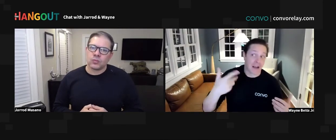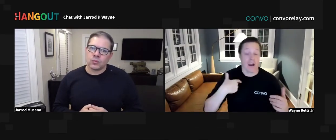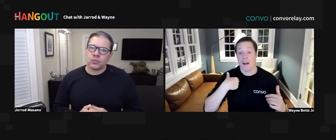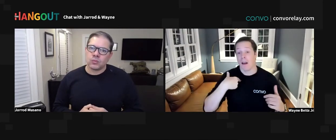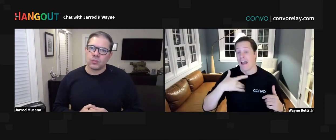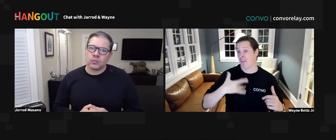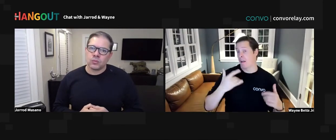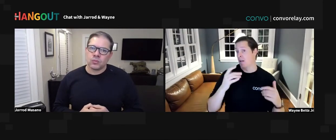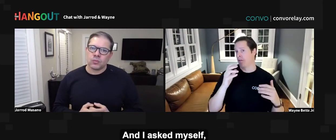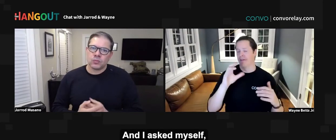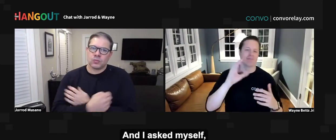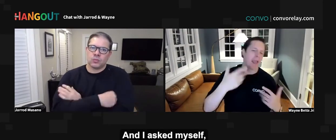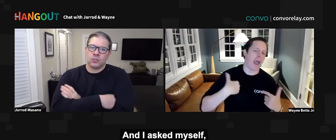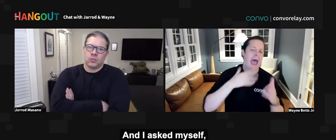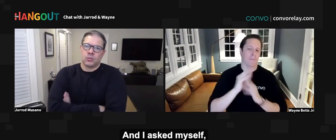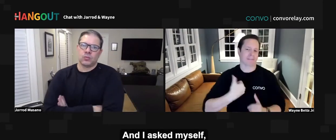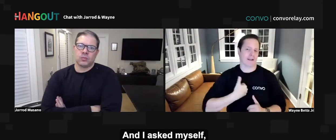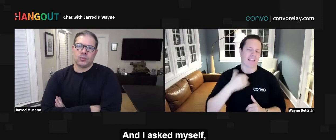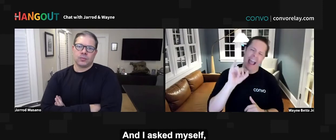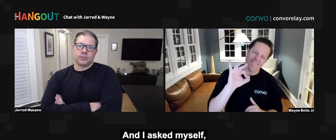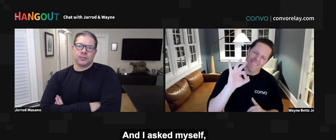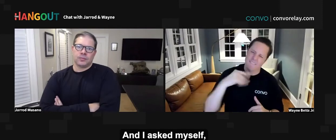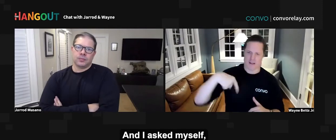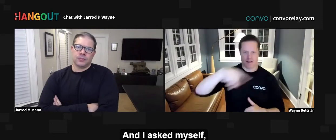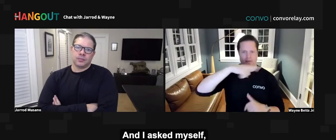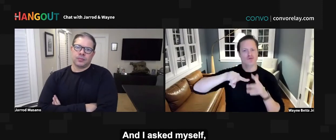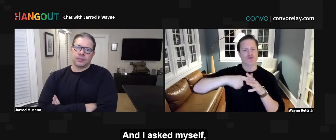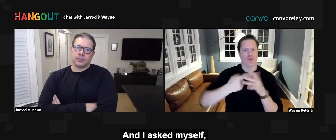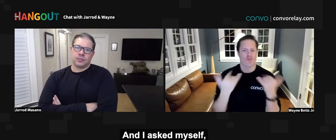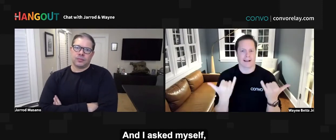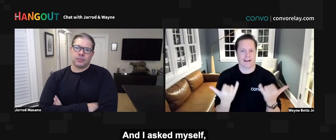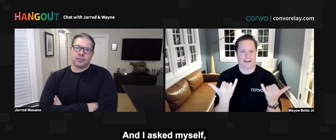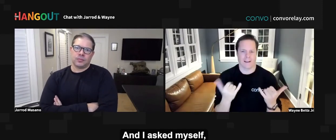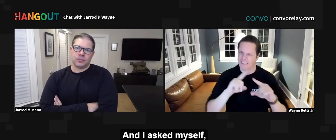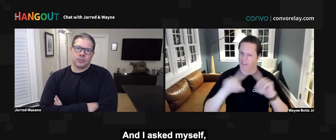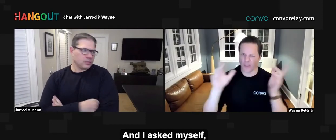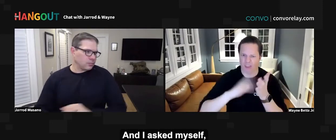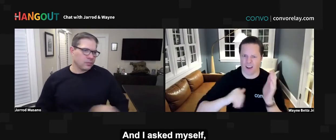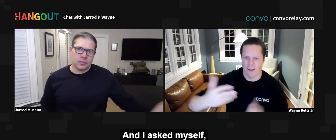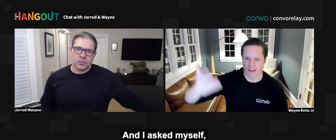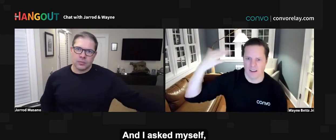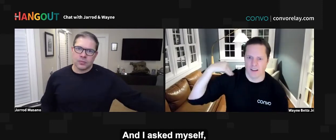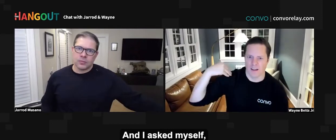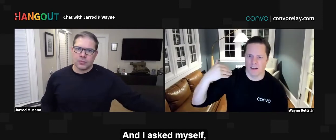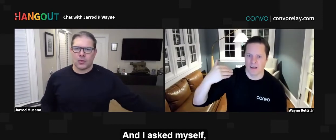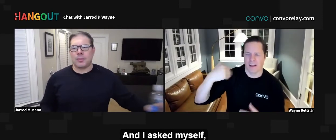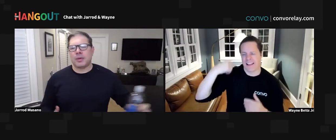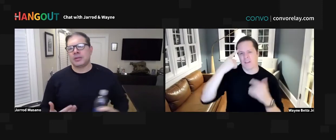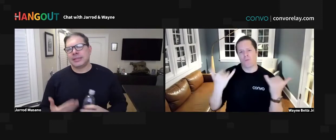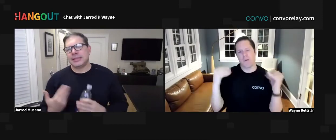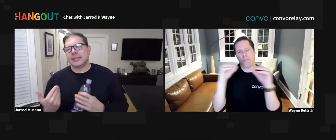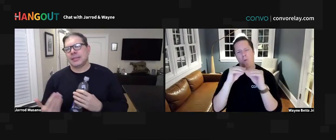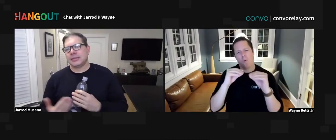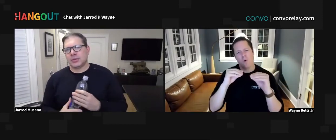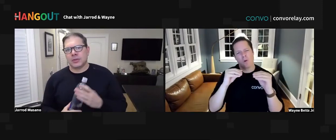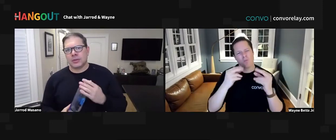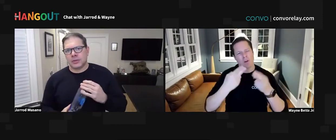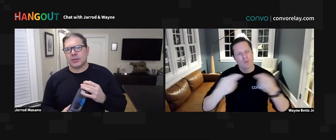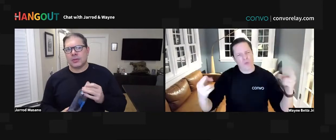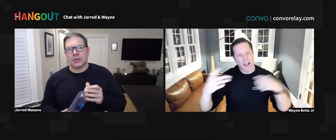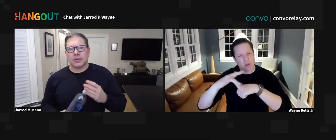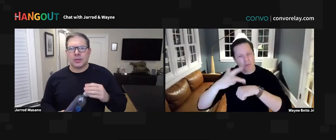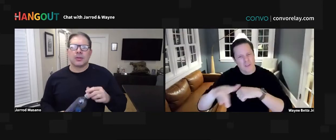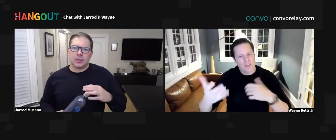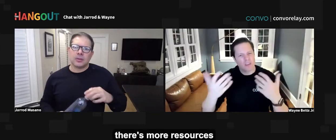That's a very interesting question. Ooh. And I ask myself, if we start today, we start